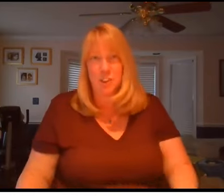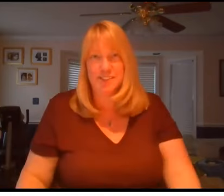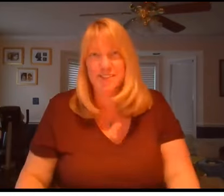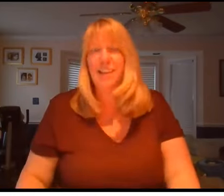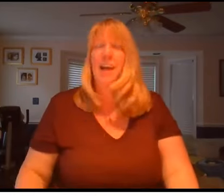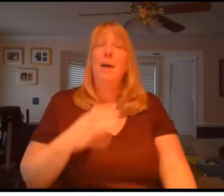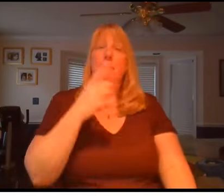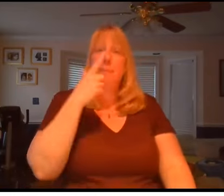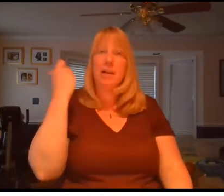as you can imagine.